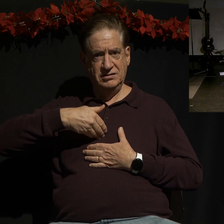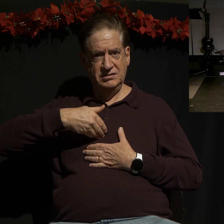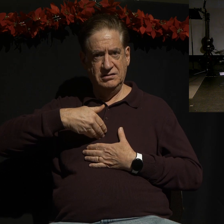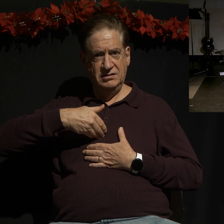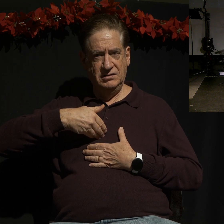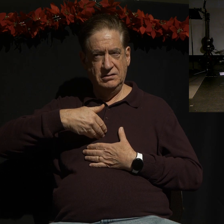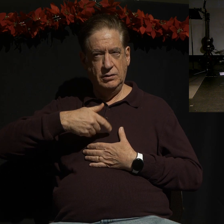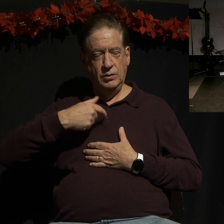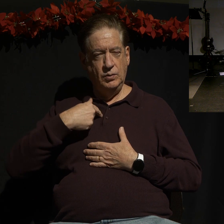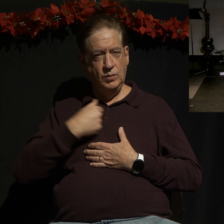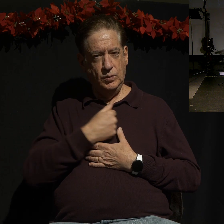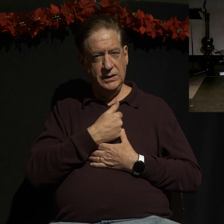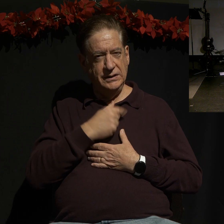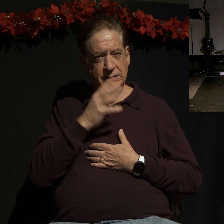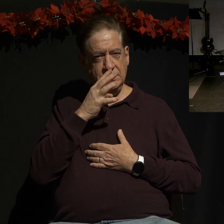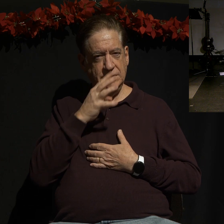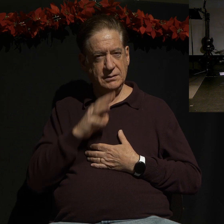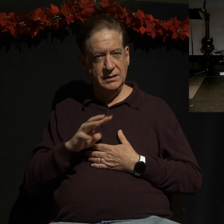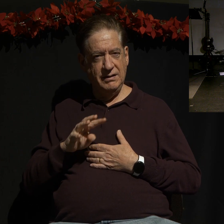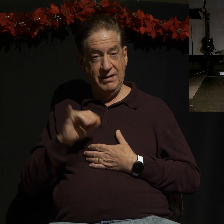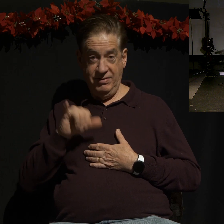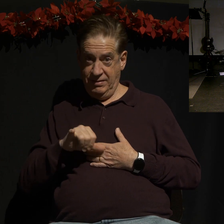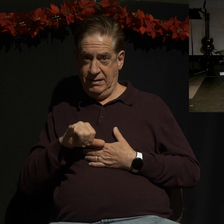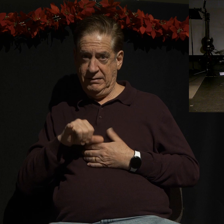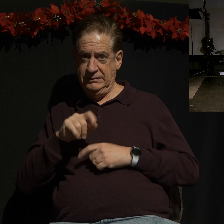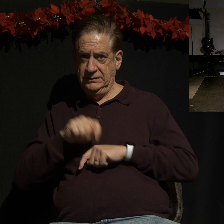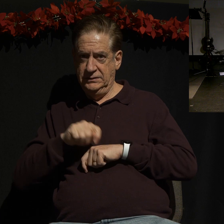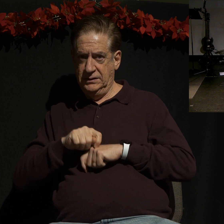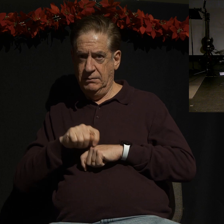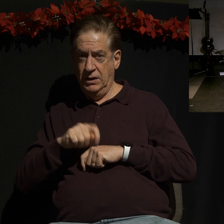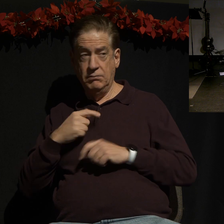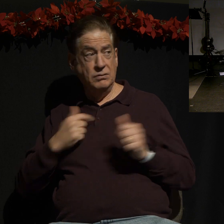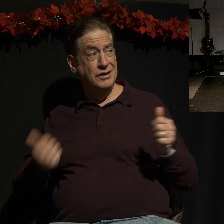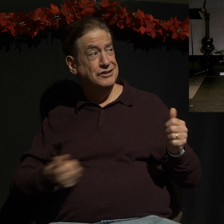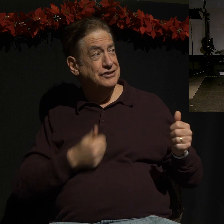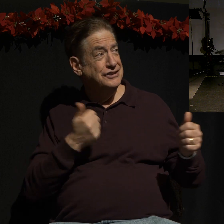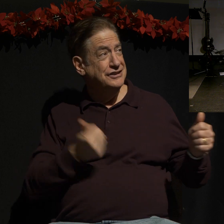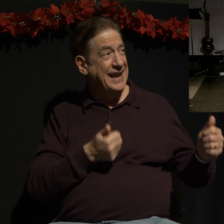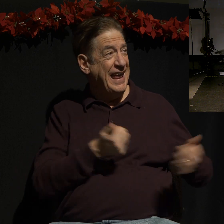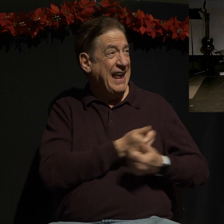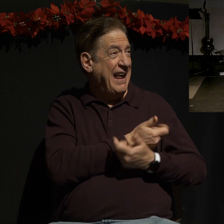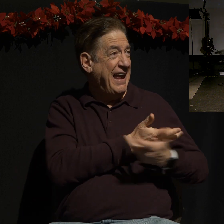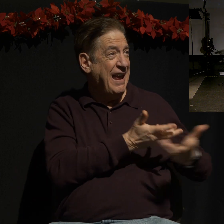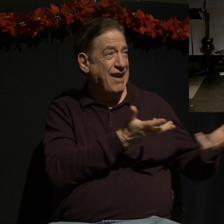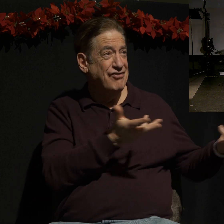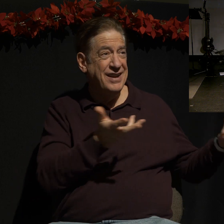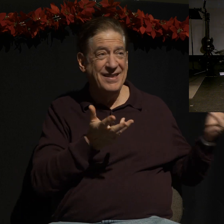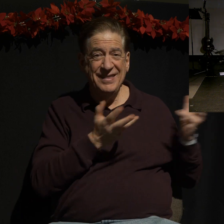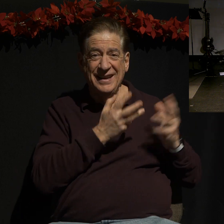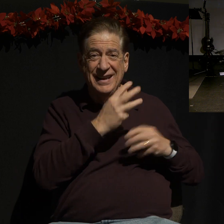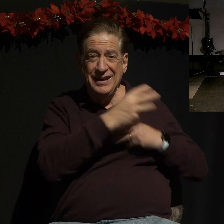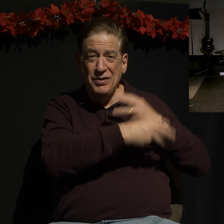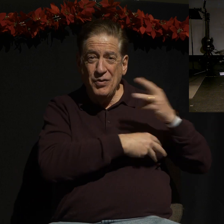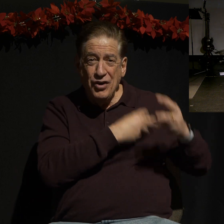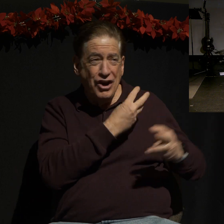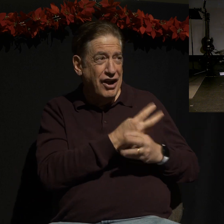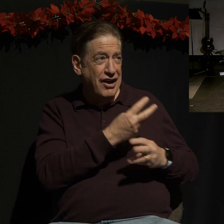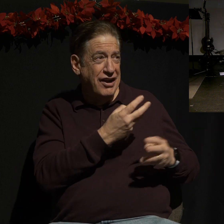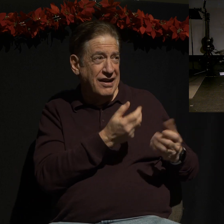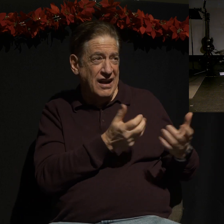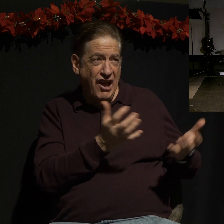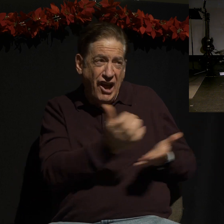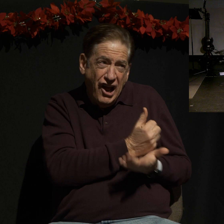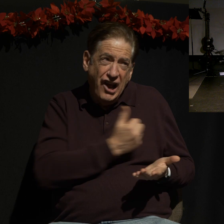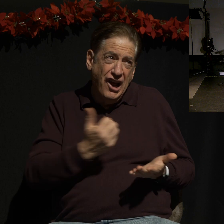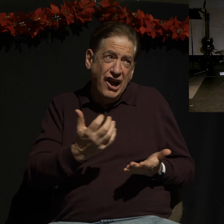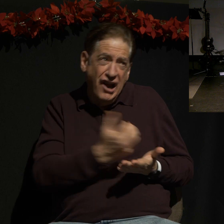Have we neglected that temple? Am I chasing every single thing under the sun? Am I trying to earn enough? Am I